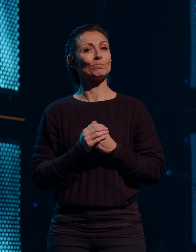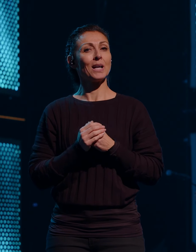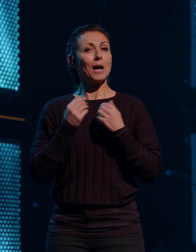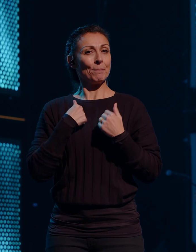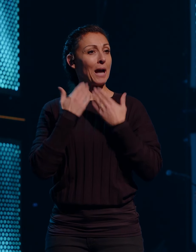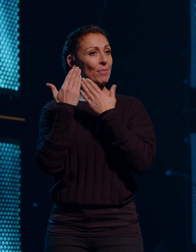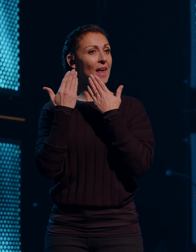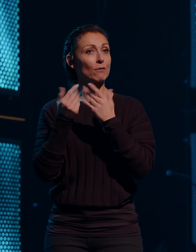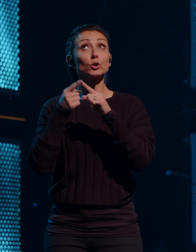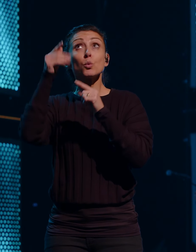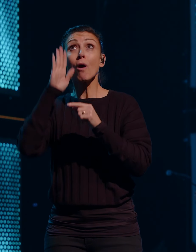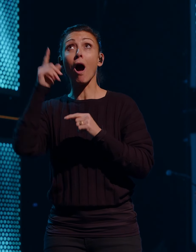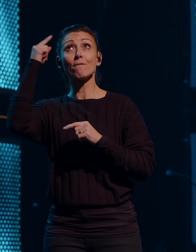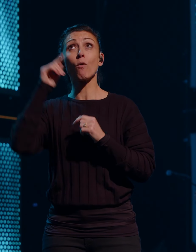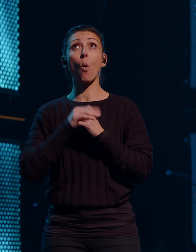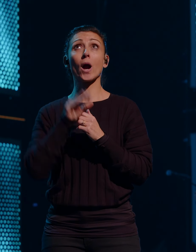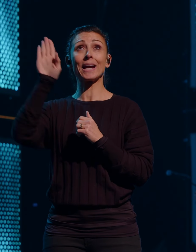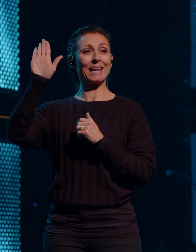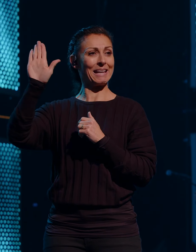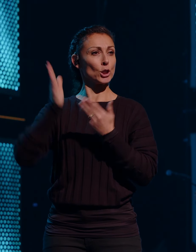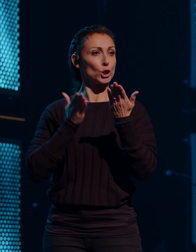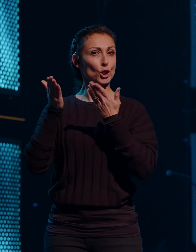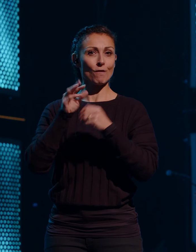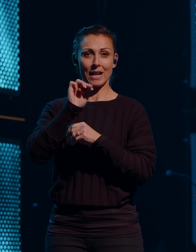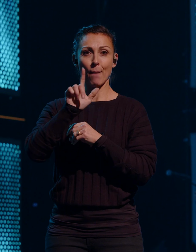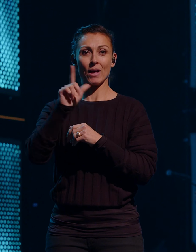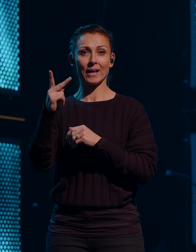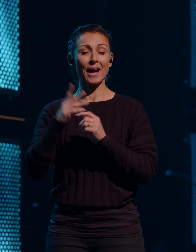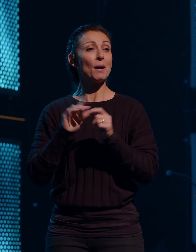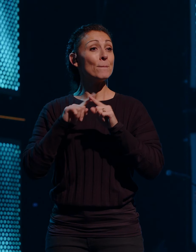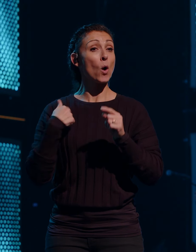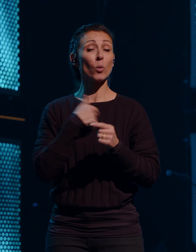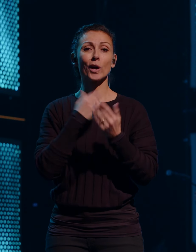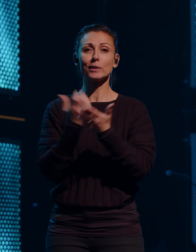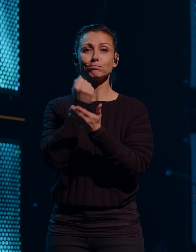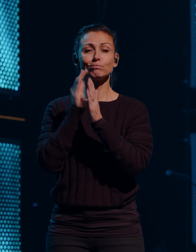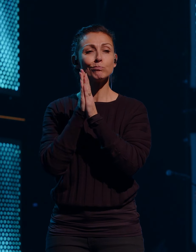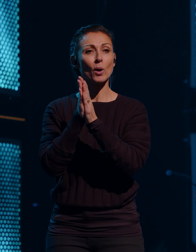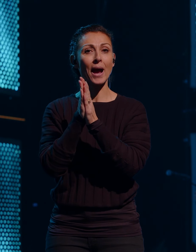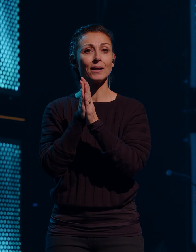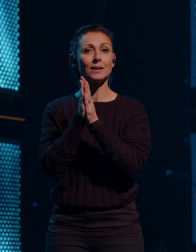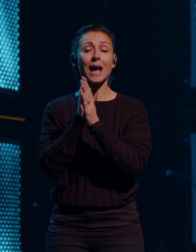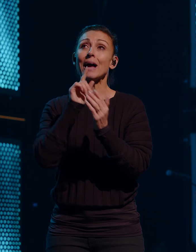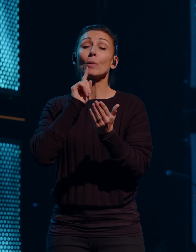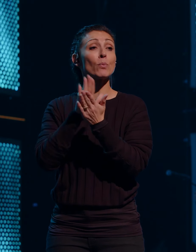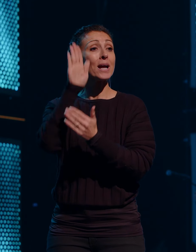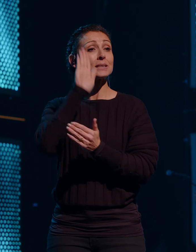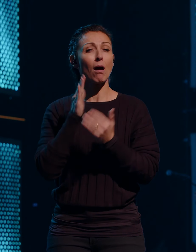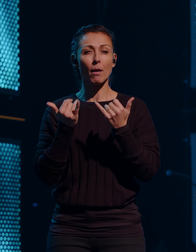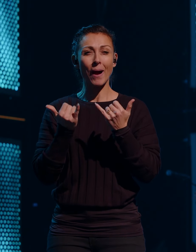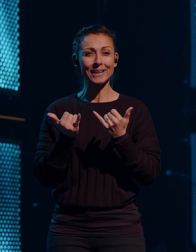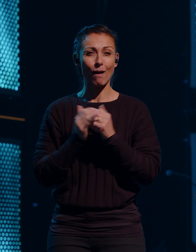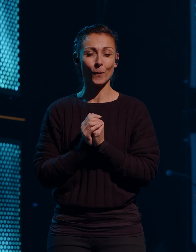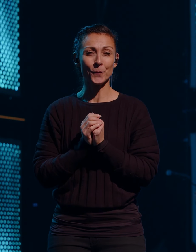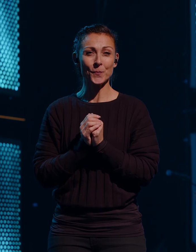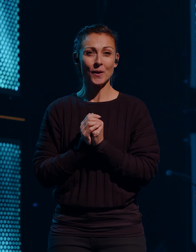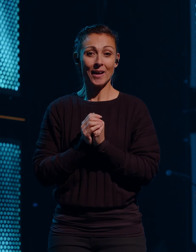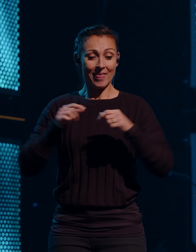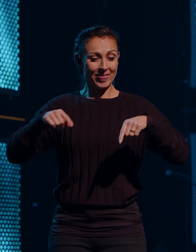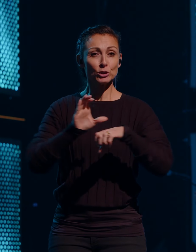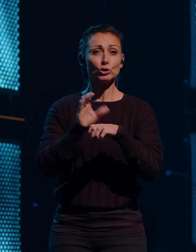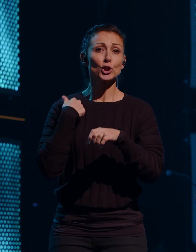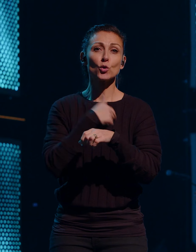that we have a God that loves all people. Praise God that we're at a church that wants to share the gospel with